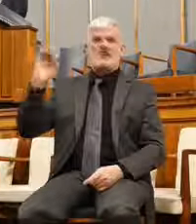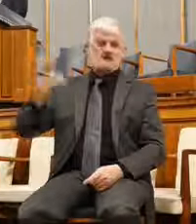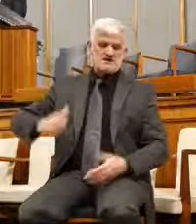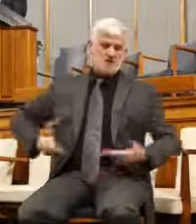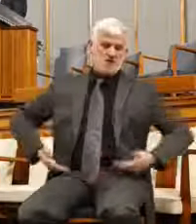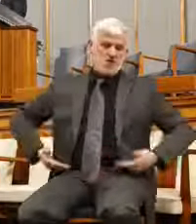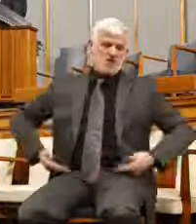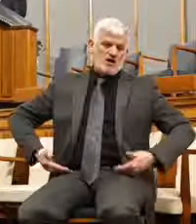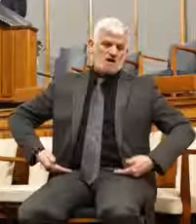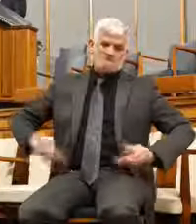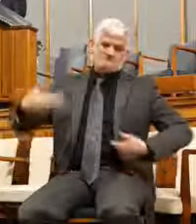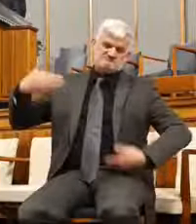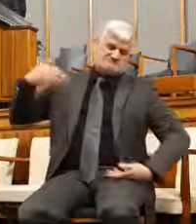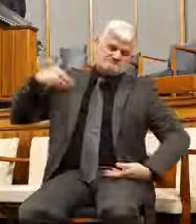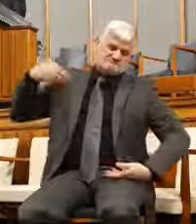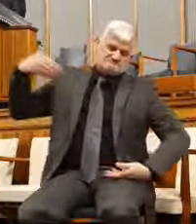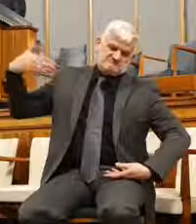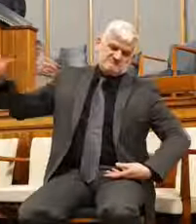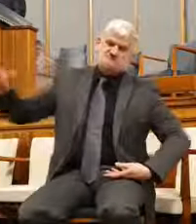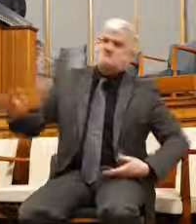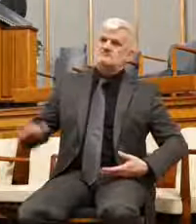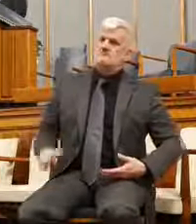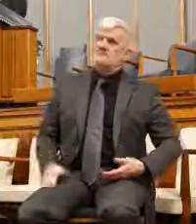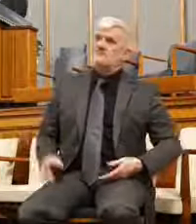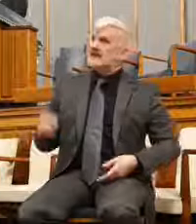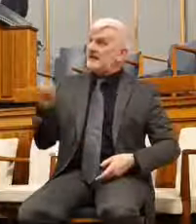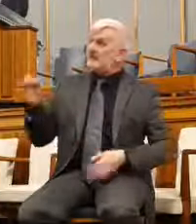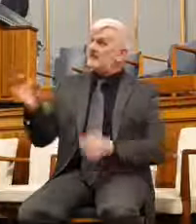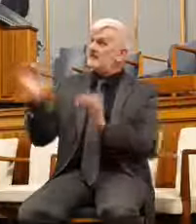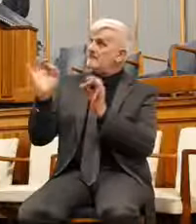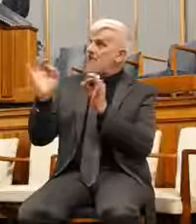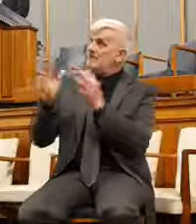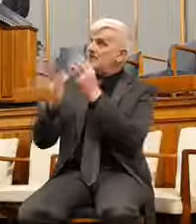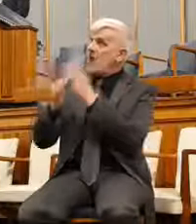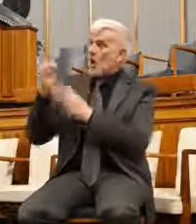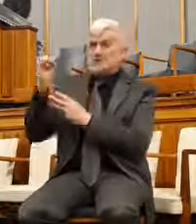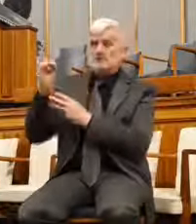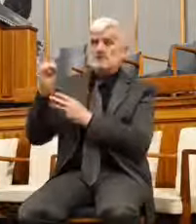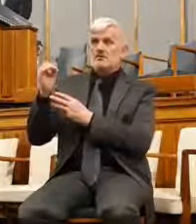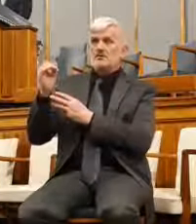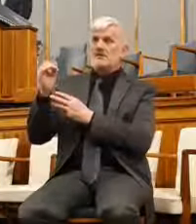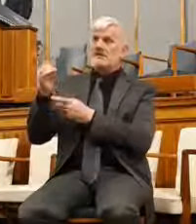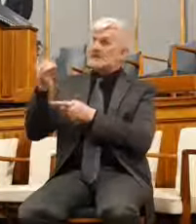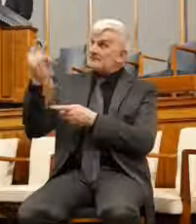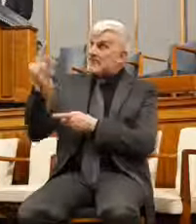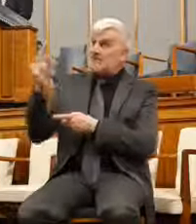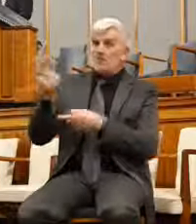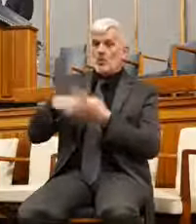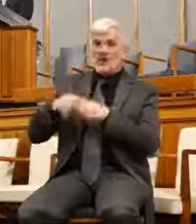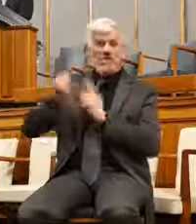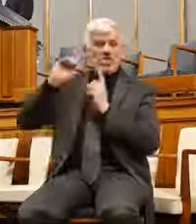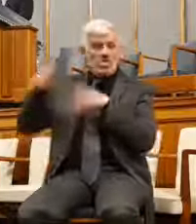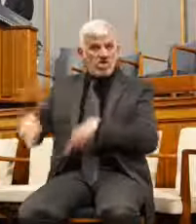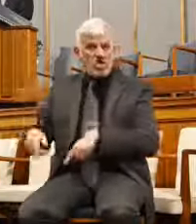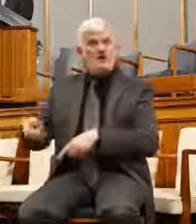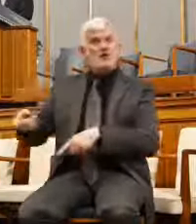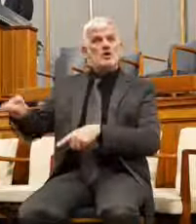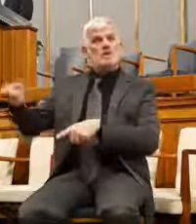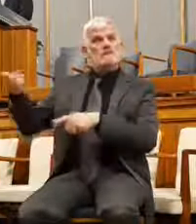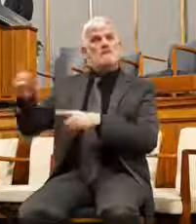the perfect God on high, the injured party, appeals to us. Come